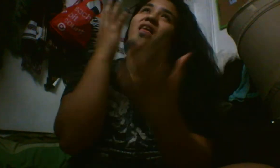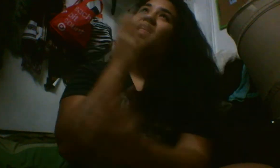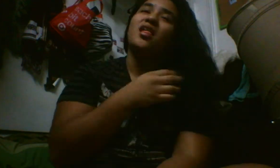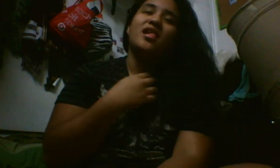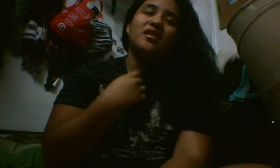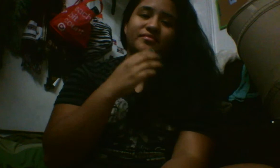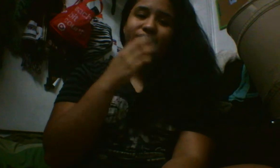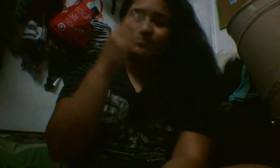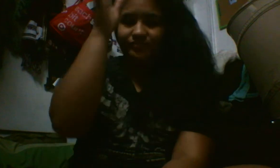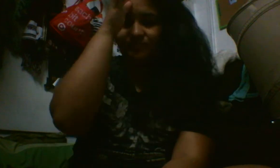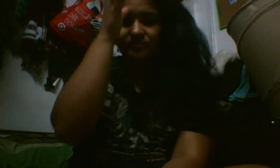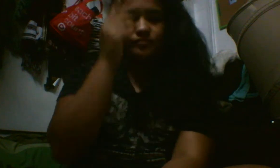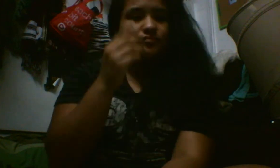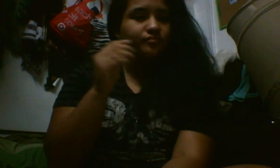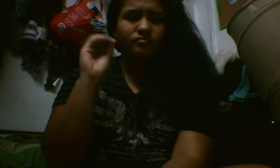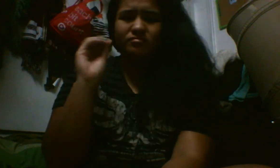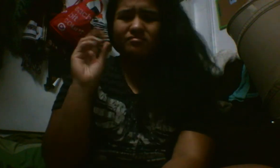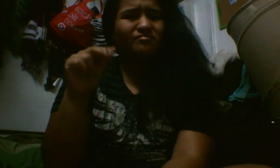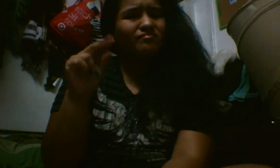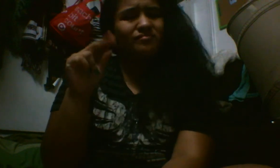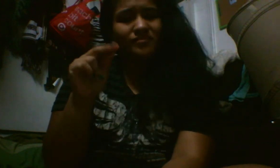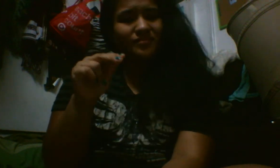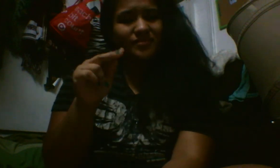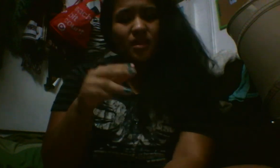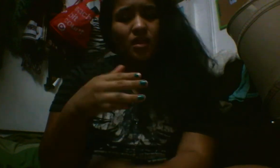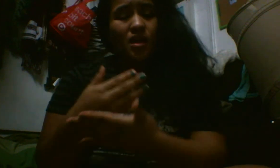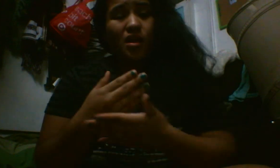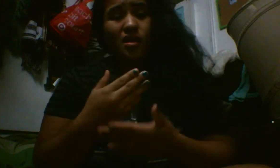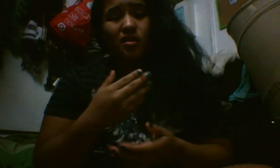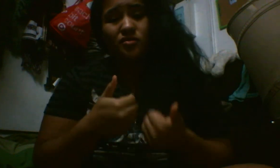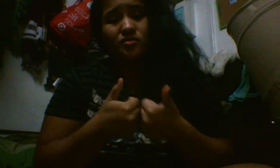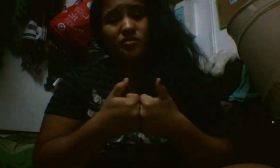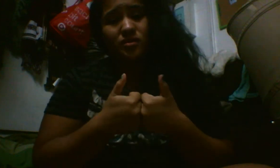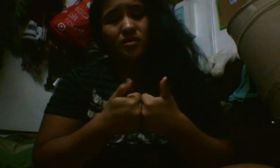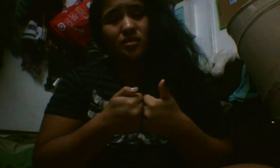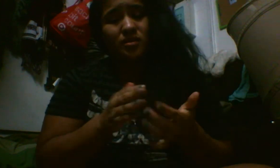Daddy shakes his head and says, baby, just slow down.